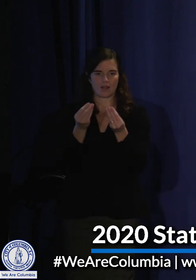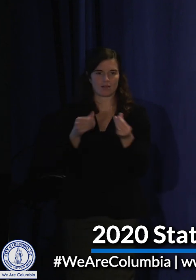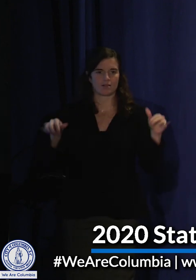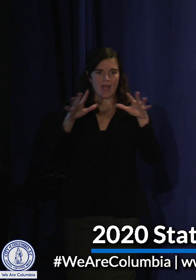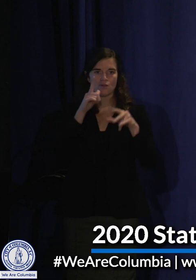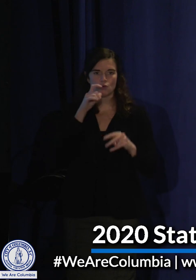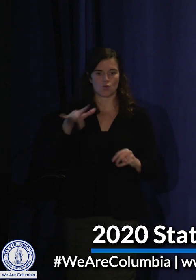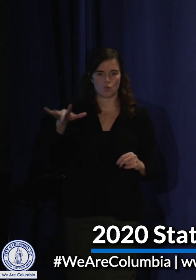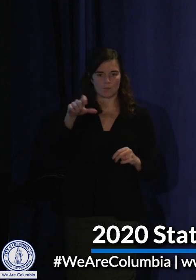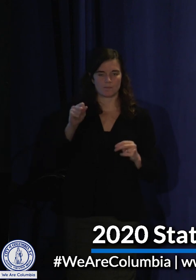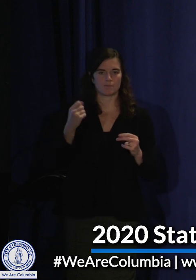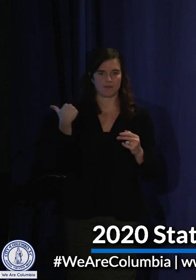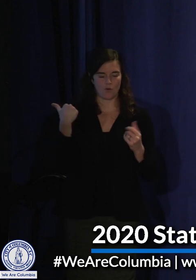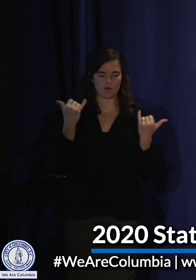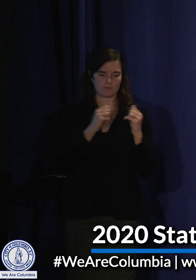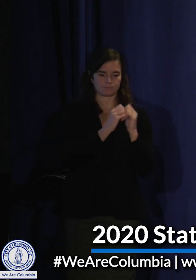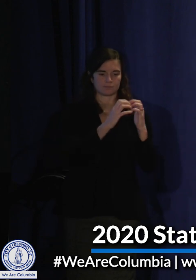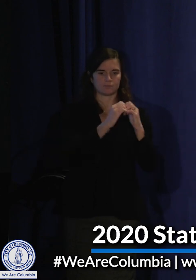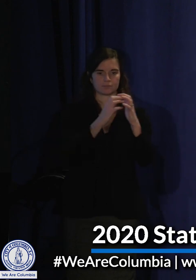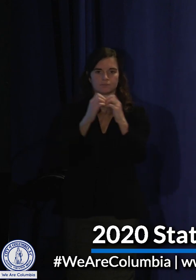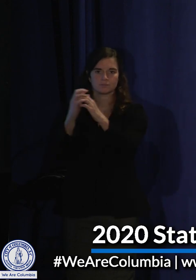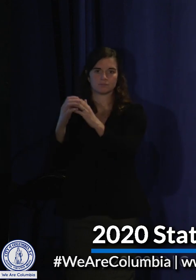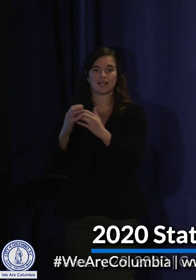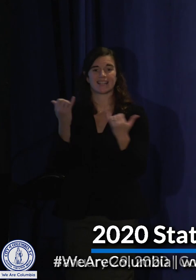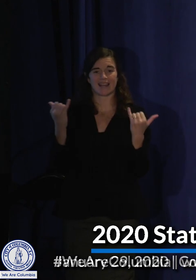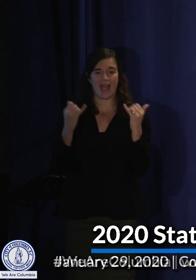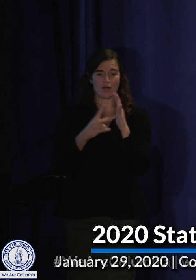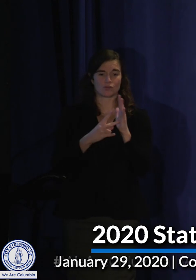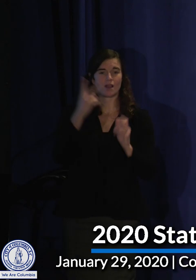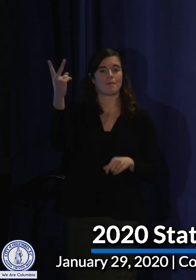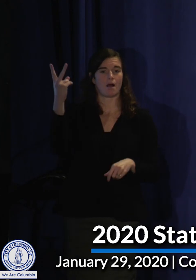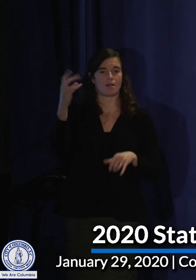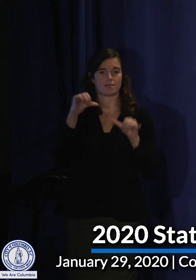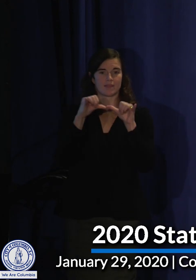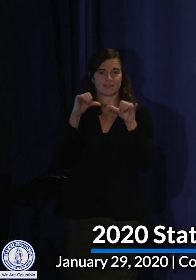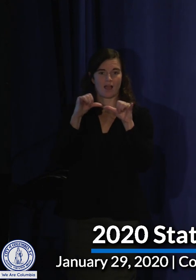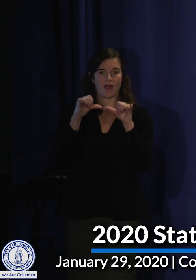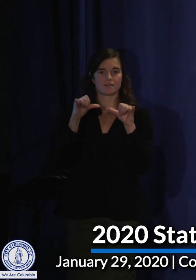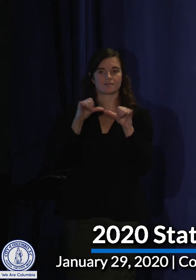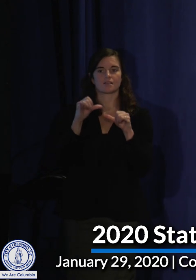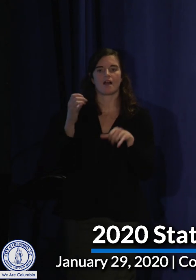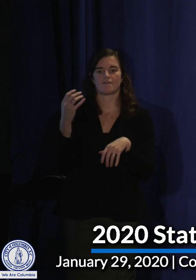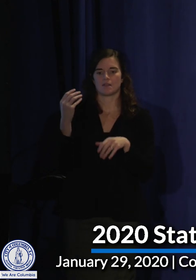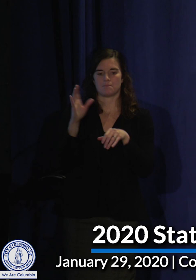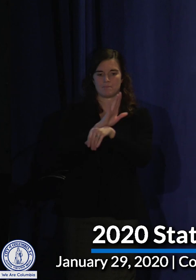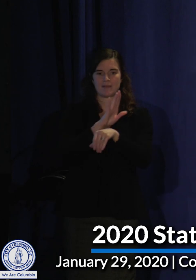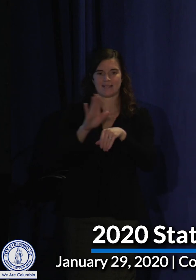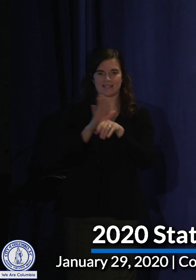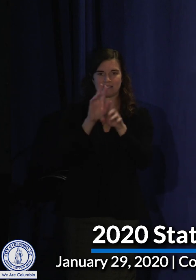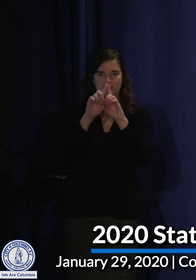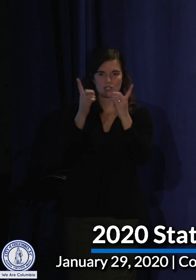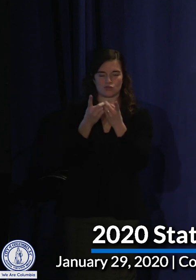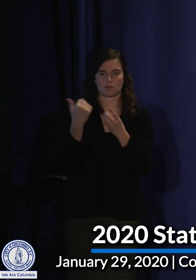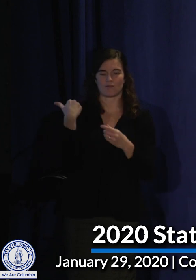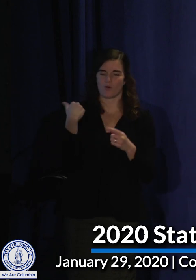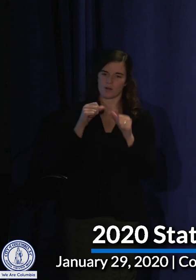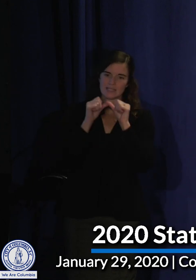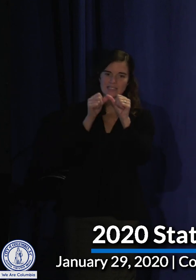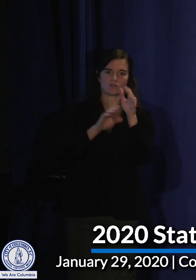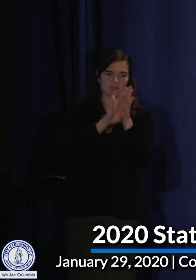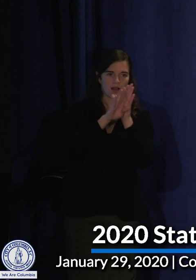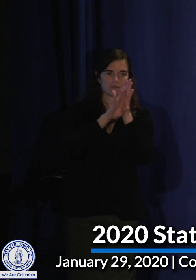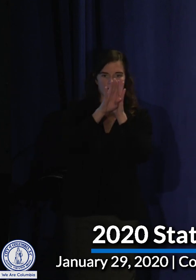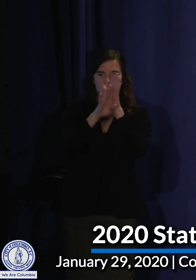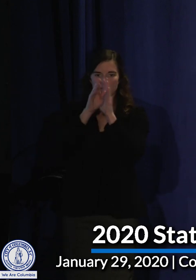new district in our downtown, 2.5 times the size of the Central Business District. Constant development and